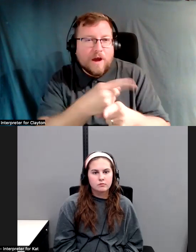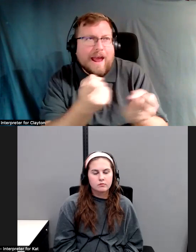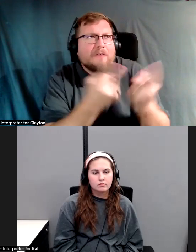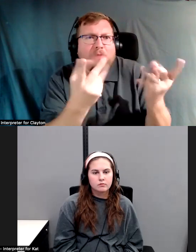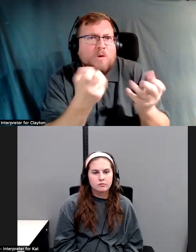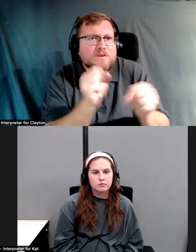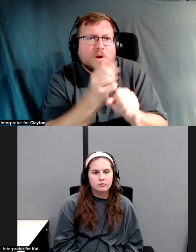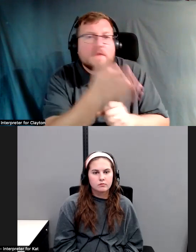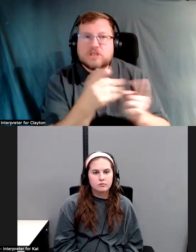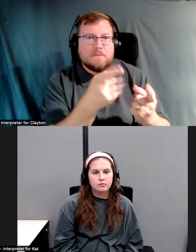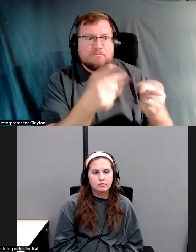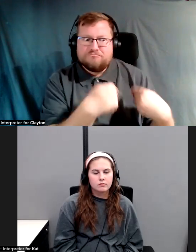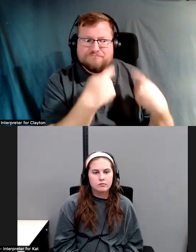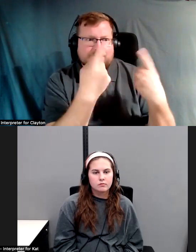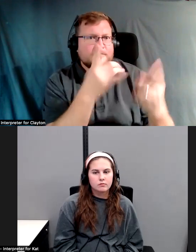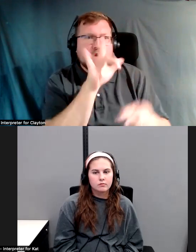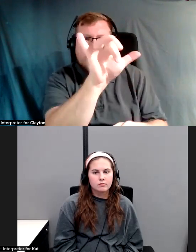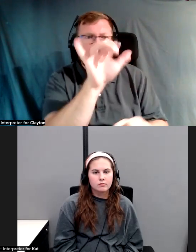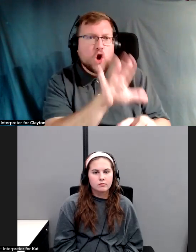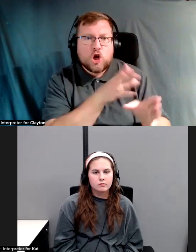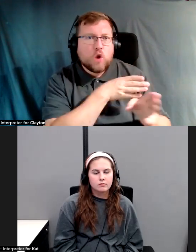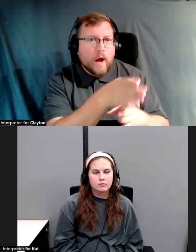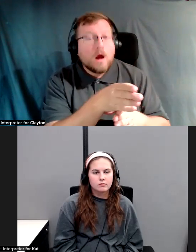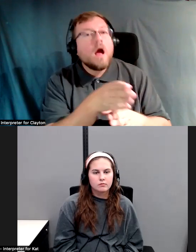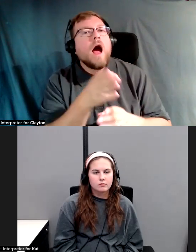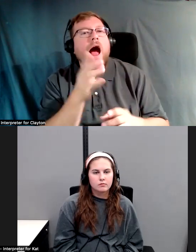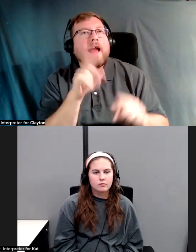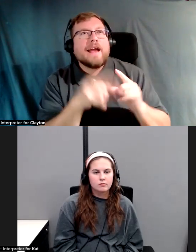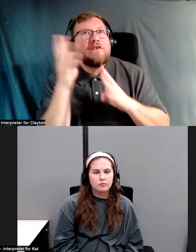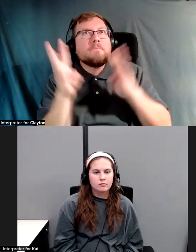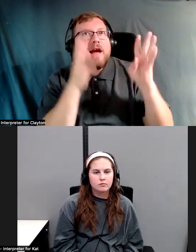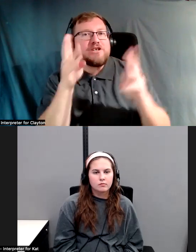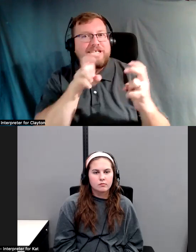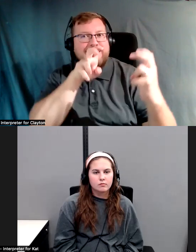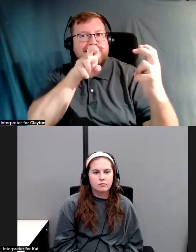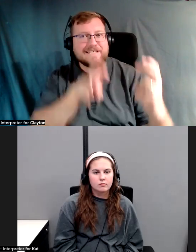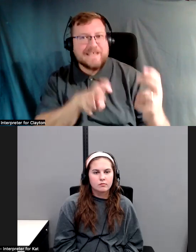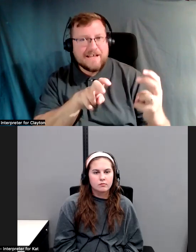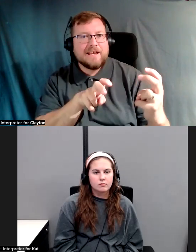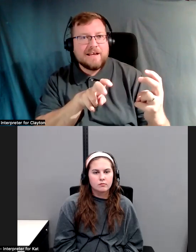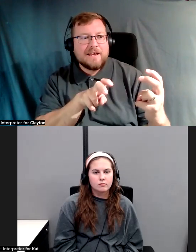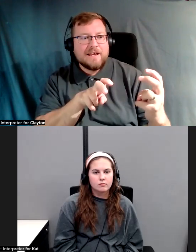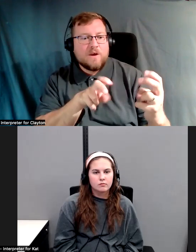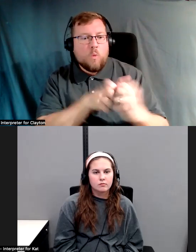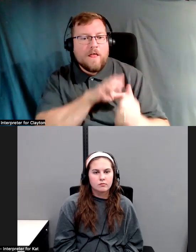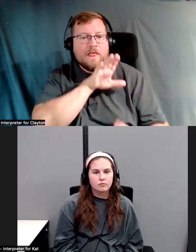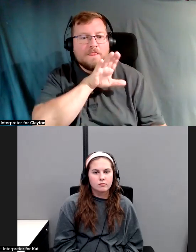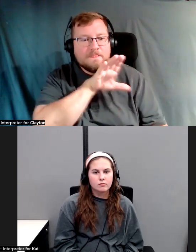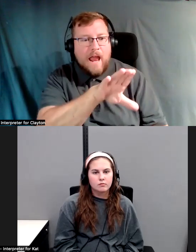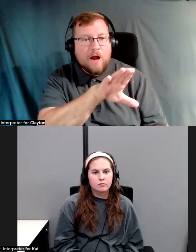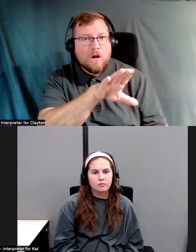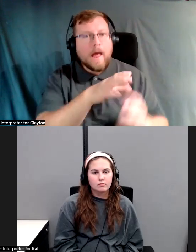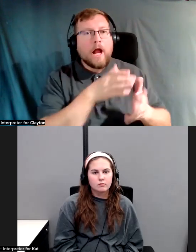she's been around forever. And I can only imagine sitting in the professional, longevity that these people have been in the business for, and